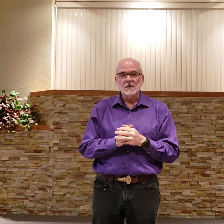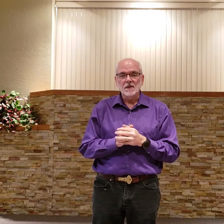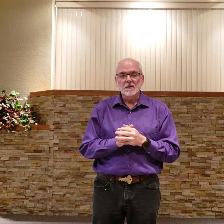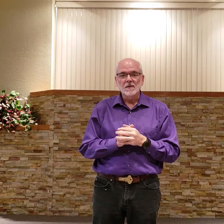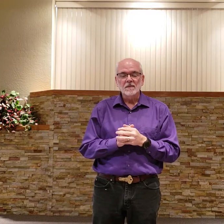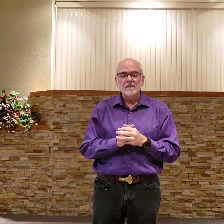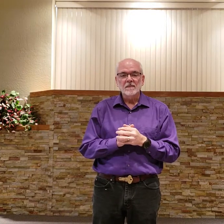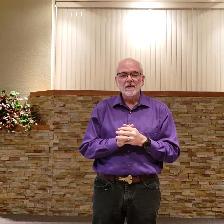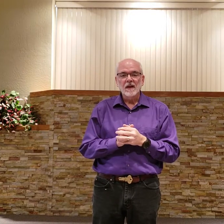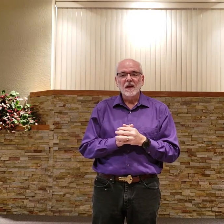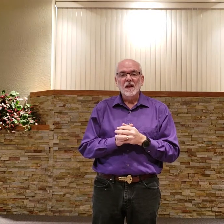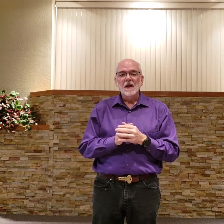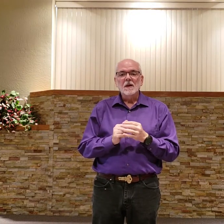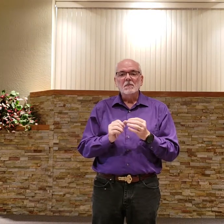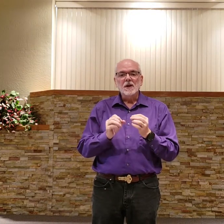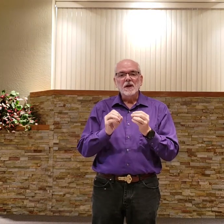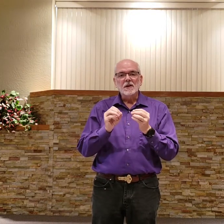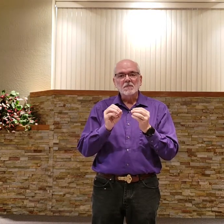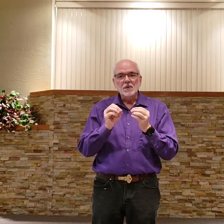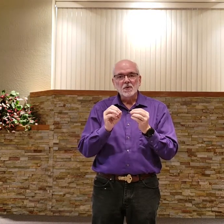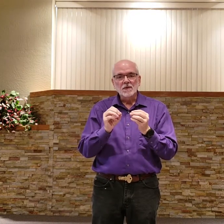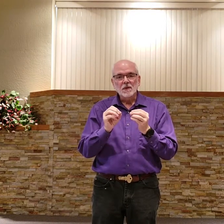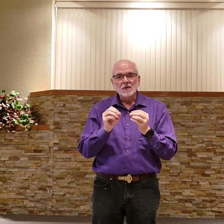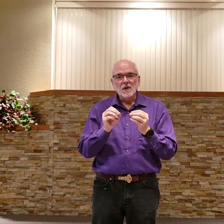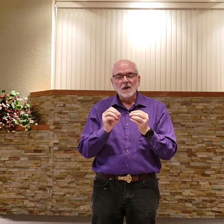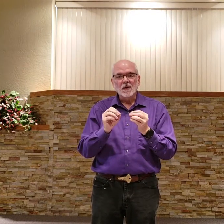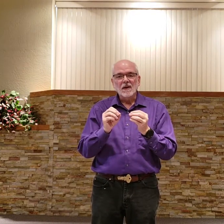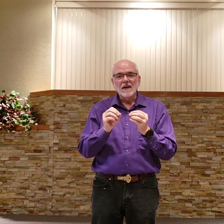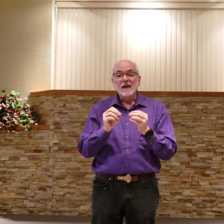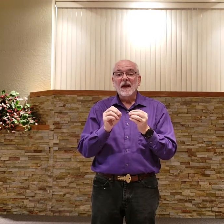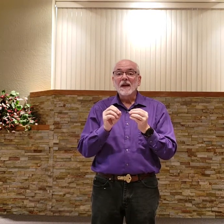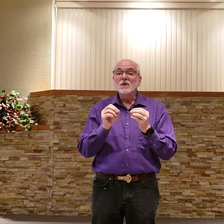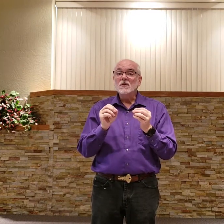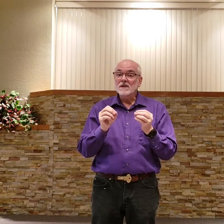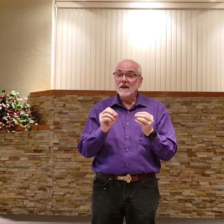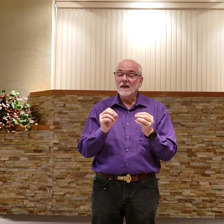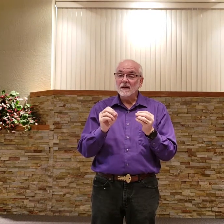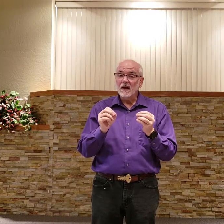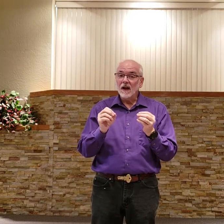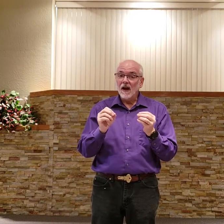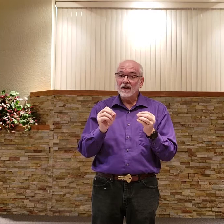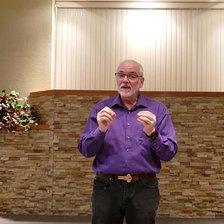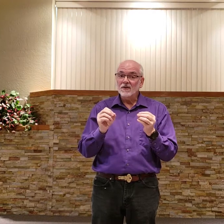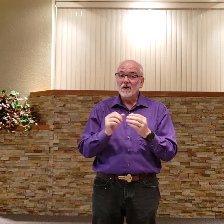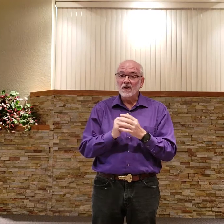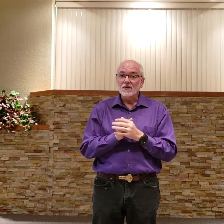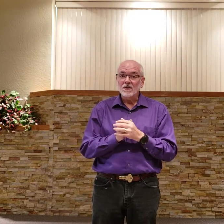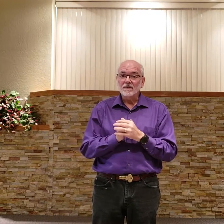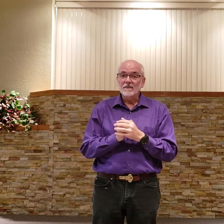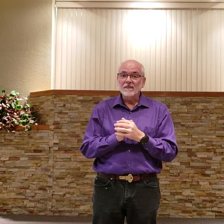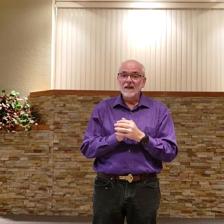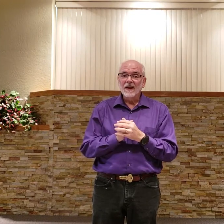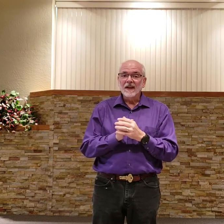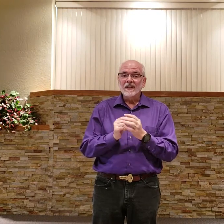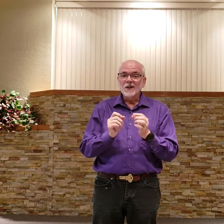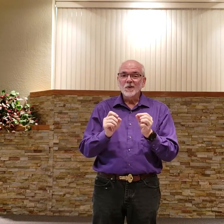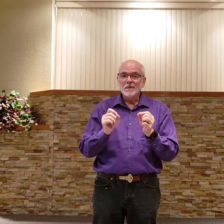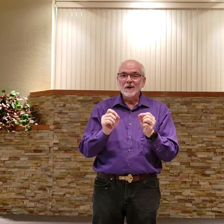do. But it is a beautiful song, and you sing it a lot in church. This would be a